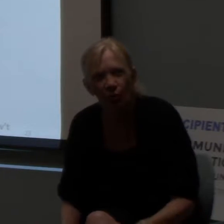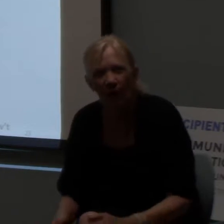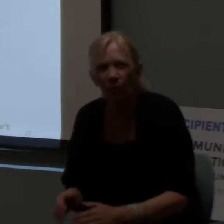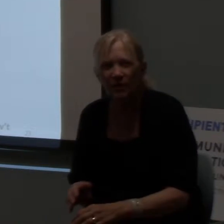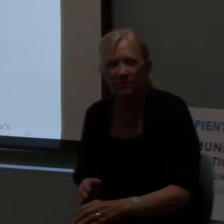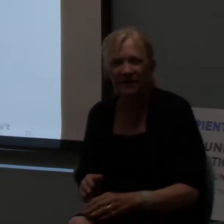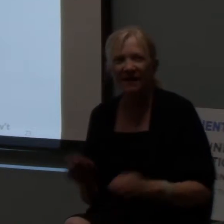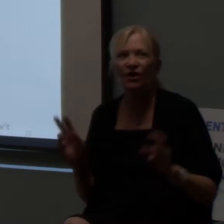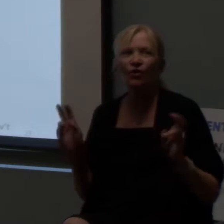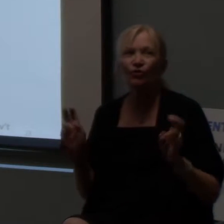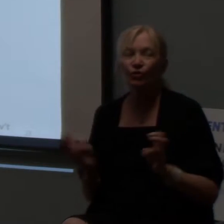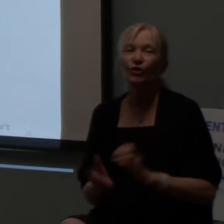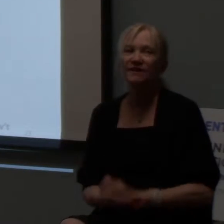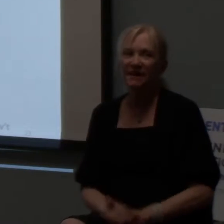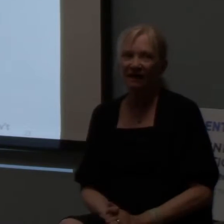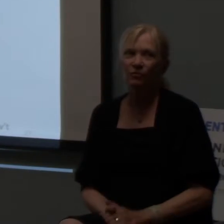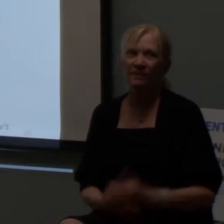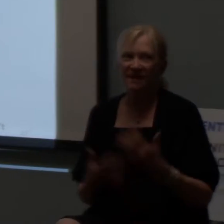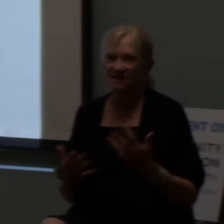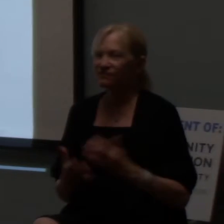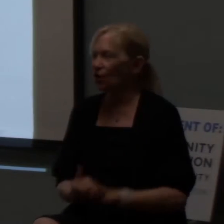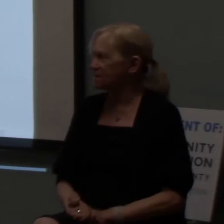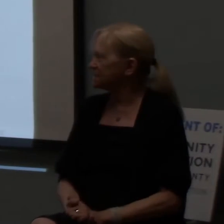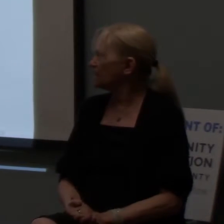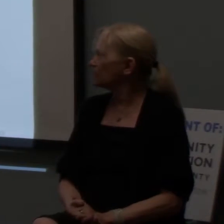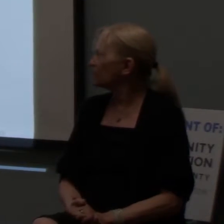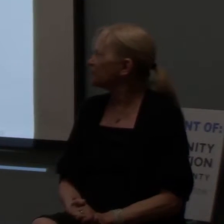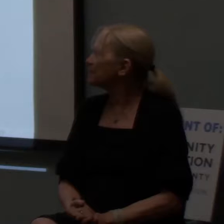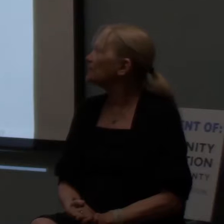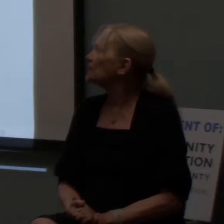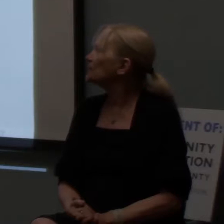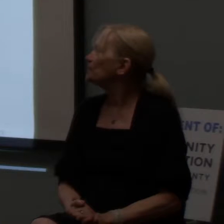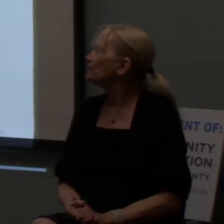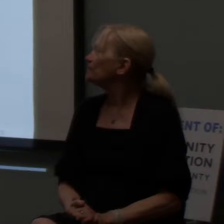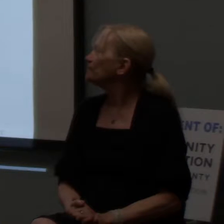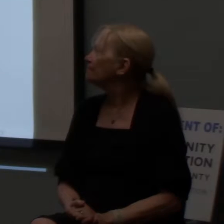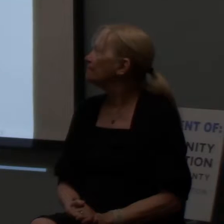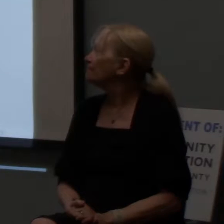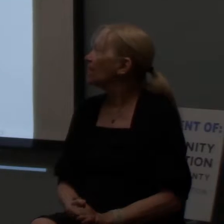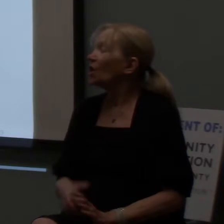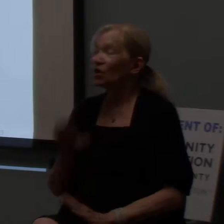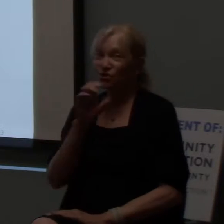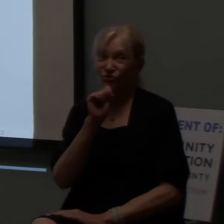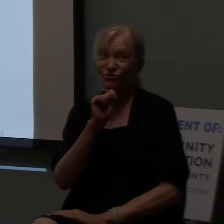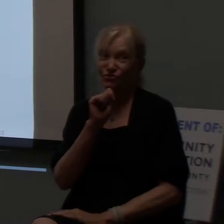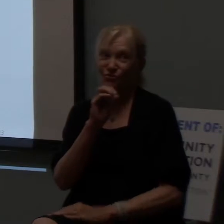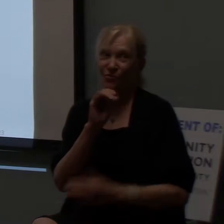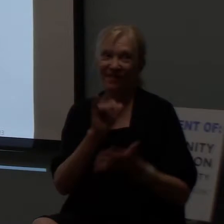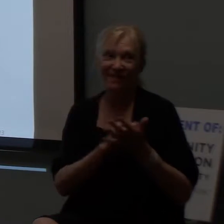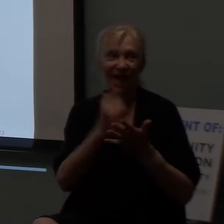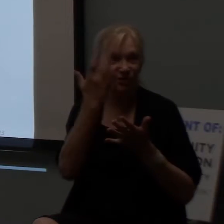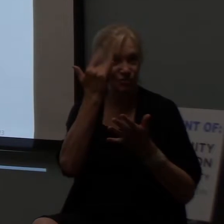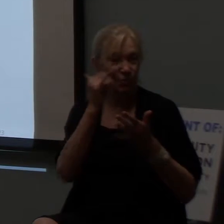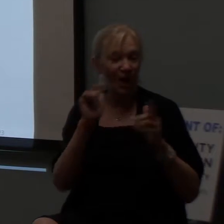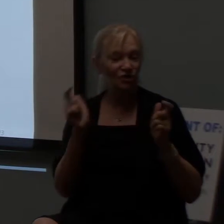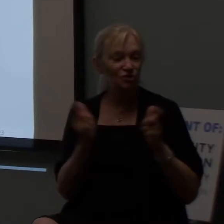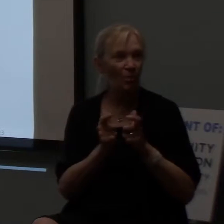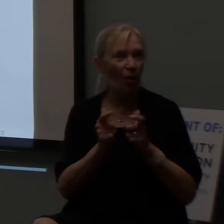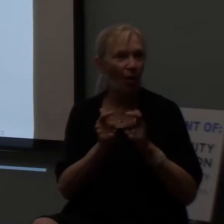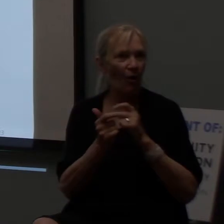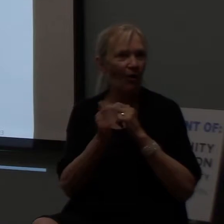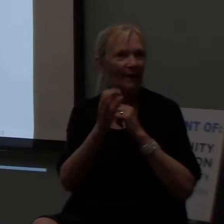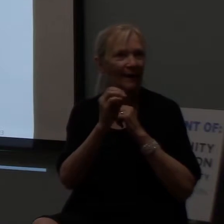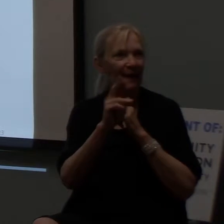So what would be good government as far as the number of people? So this is why small counties can only have